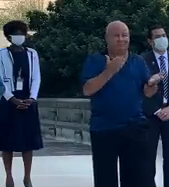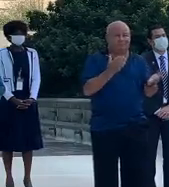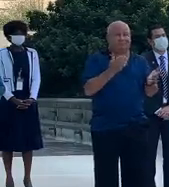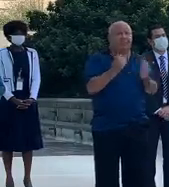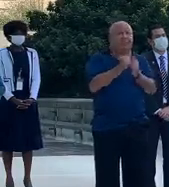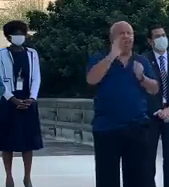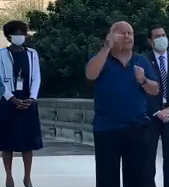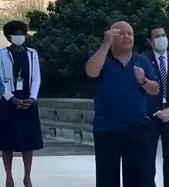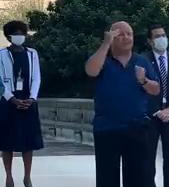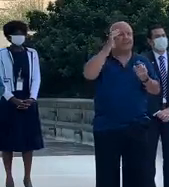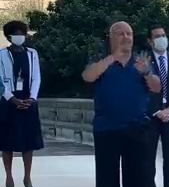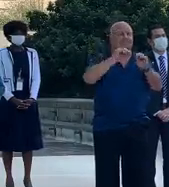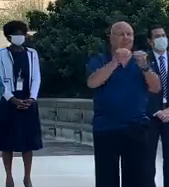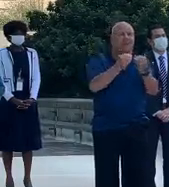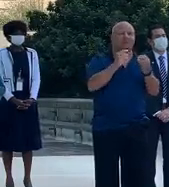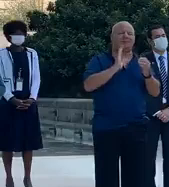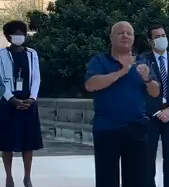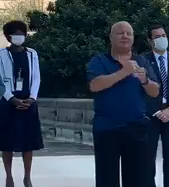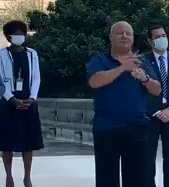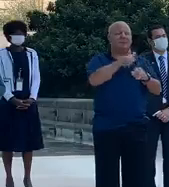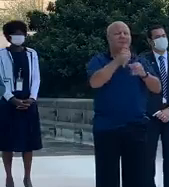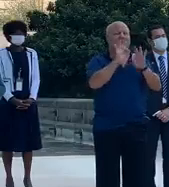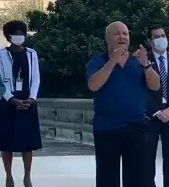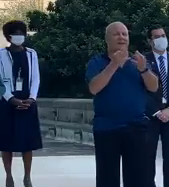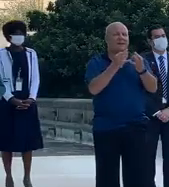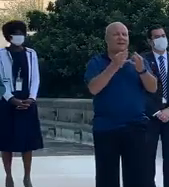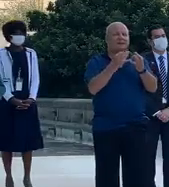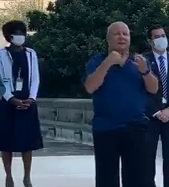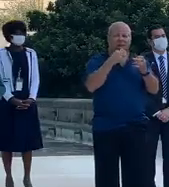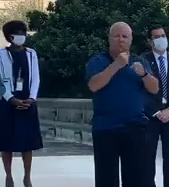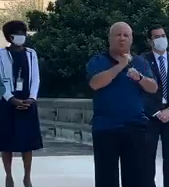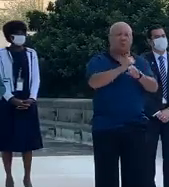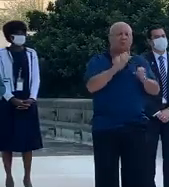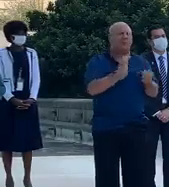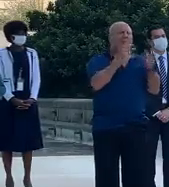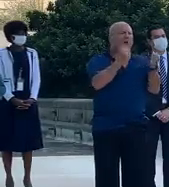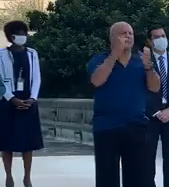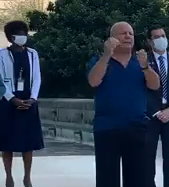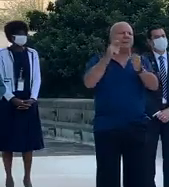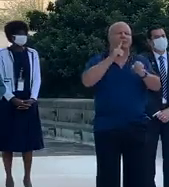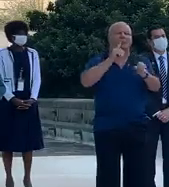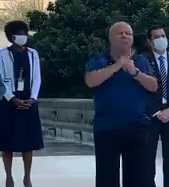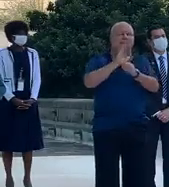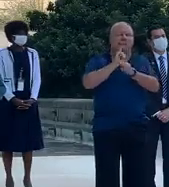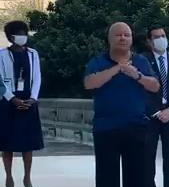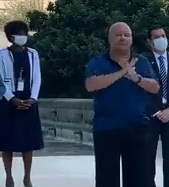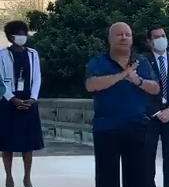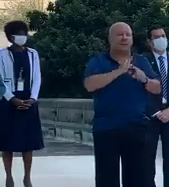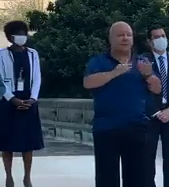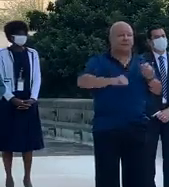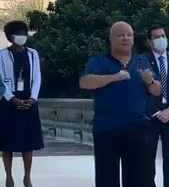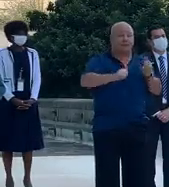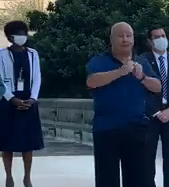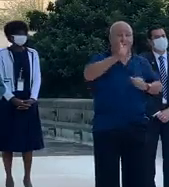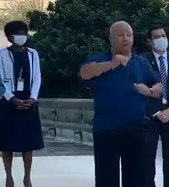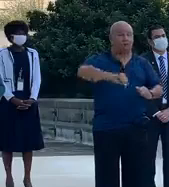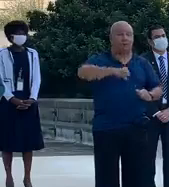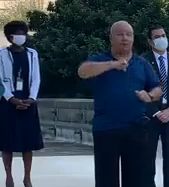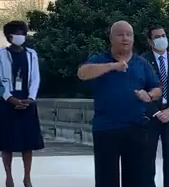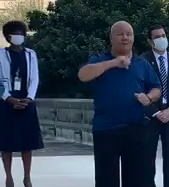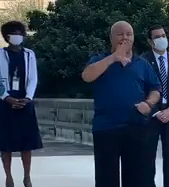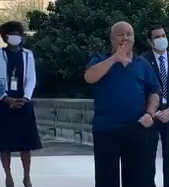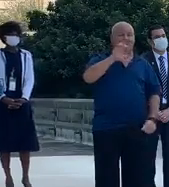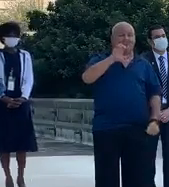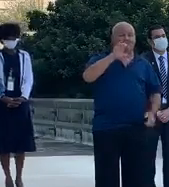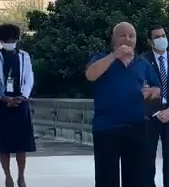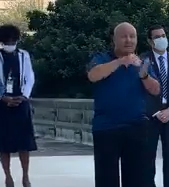Families, we worked on getting multiple commitments, but the one that I'm most proud of is the $500,000 that